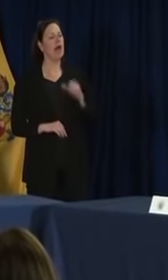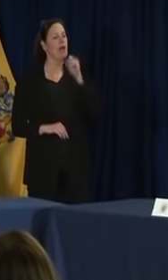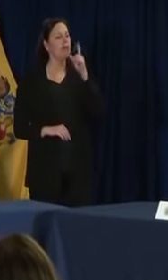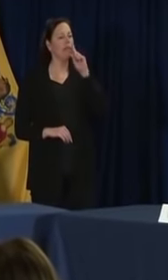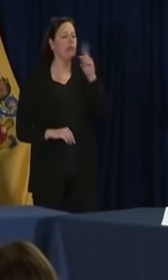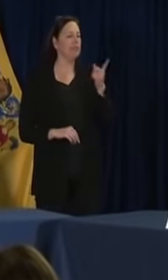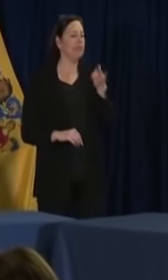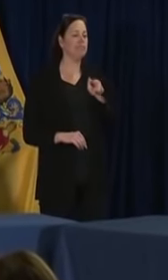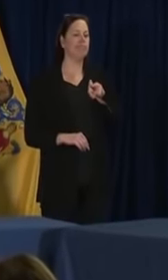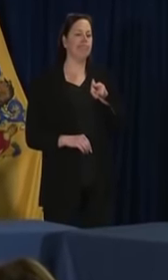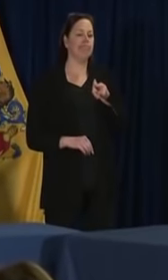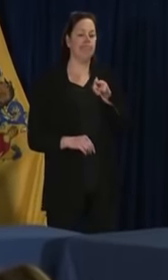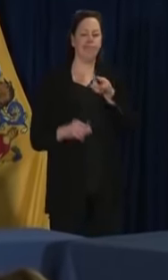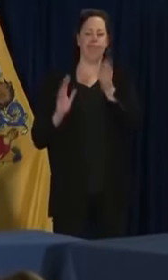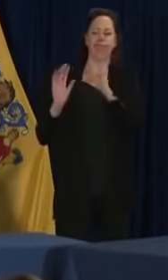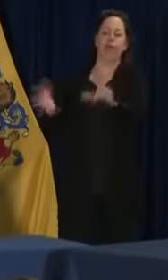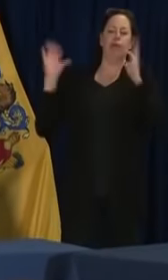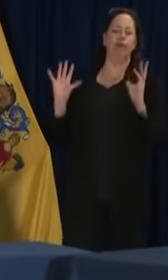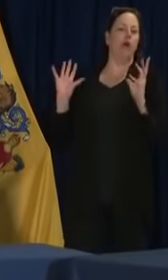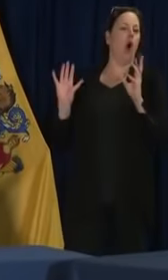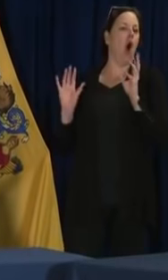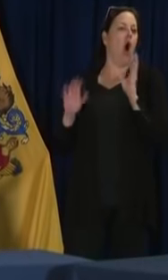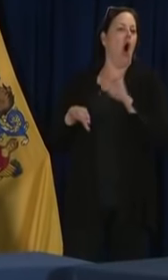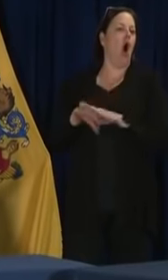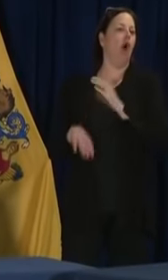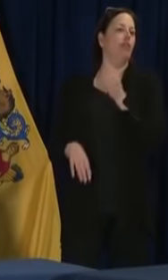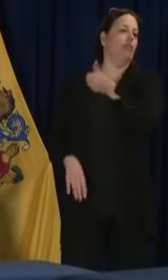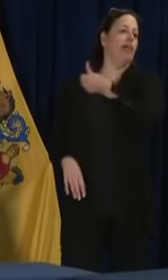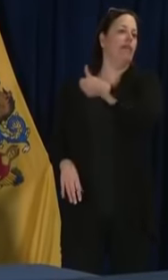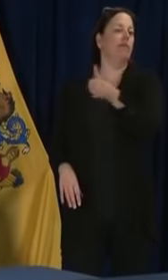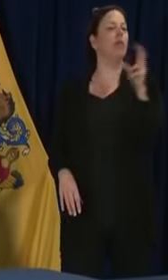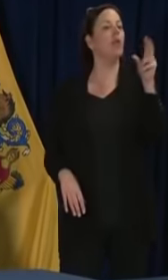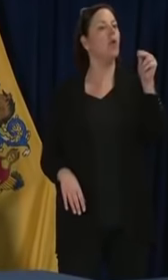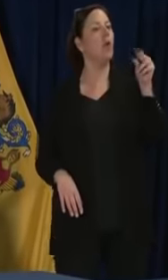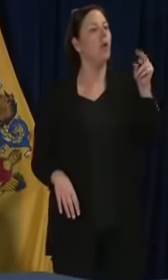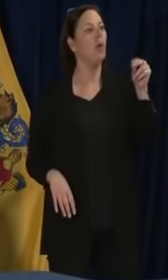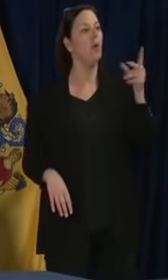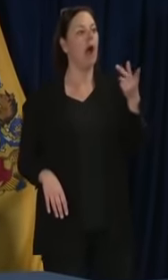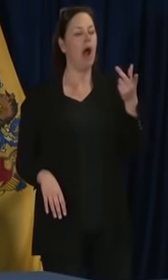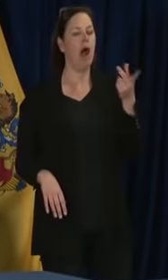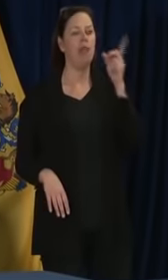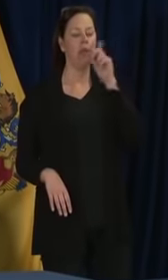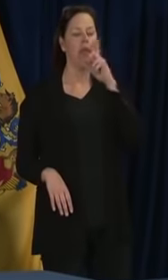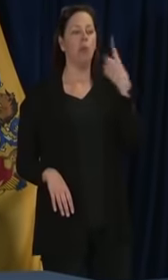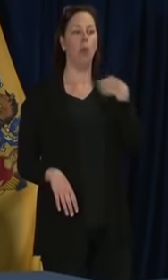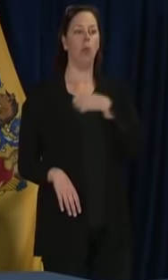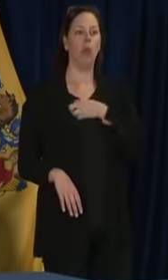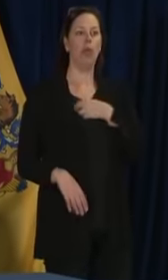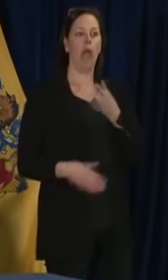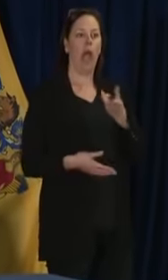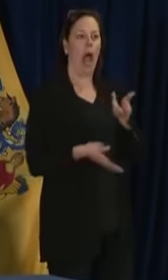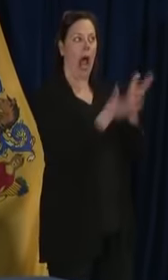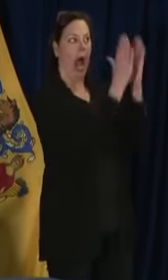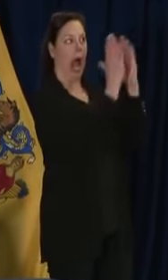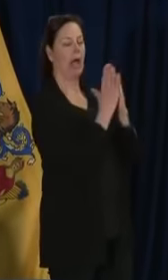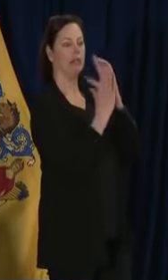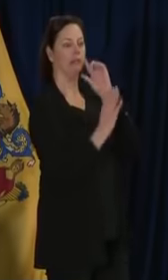white, you're on your own. It was, George Helmy will correct me, I think we put our first request in